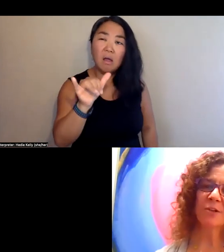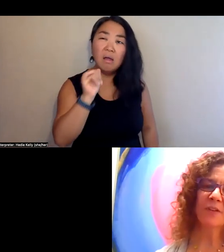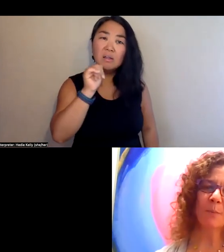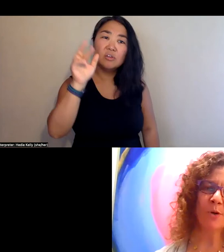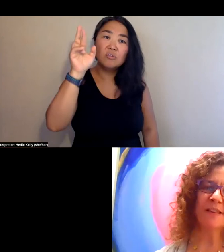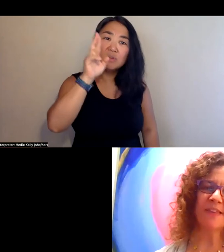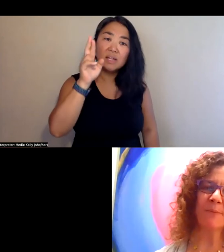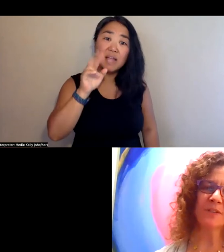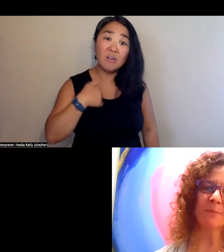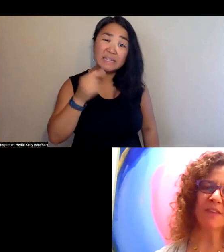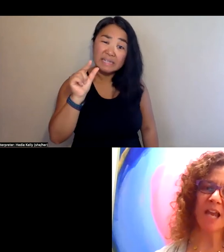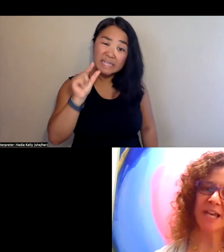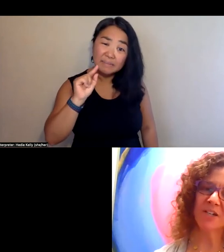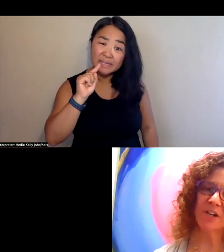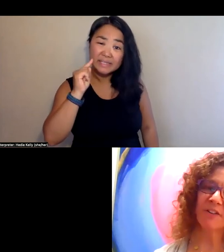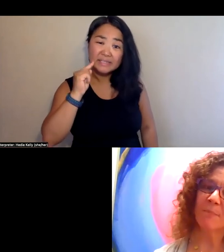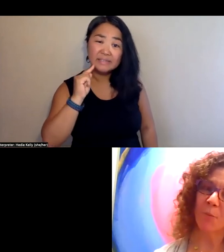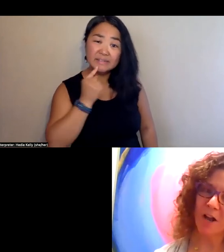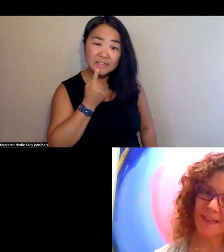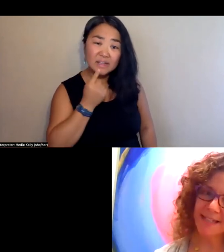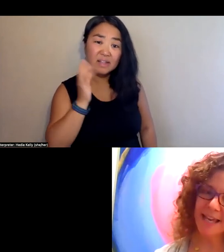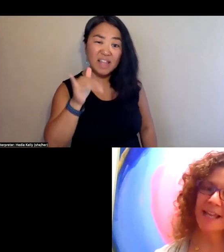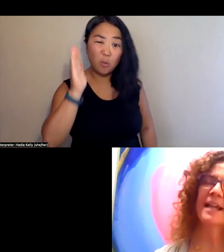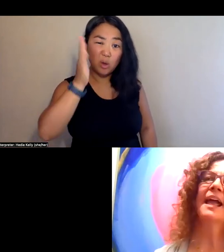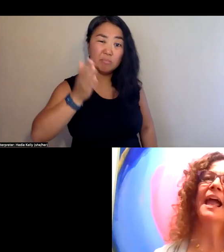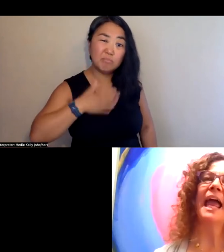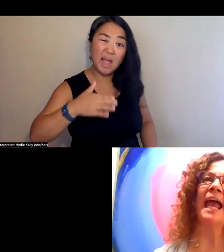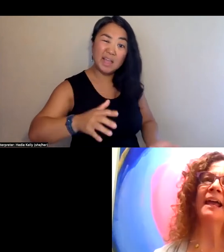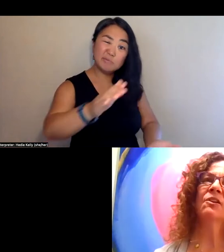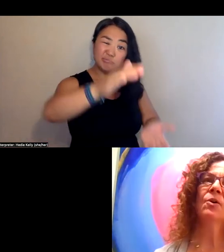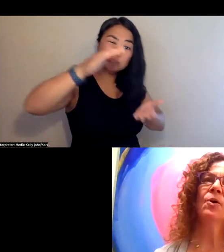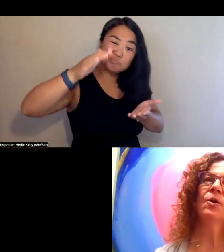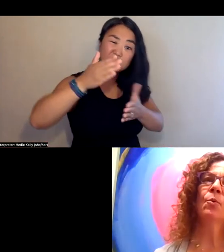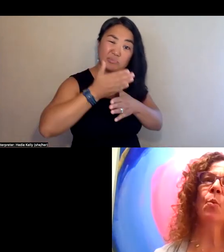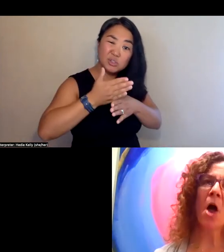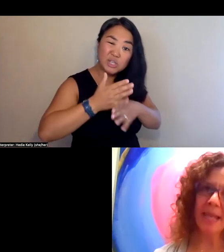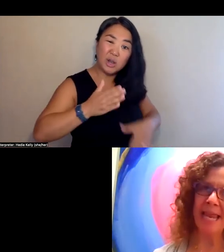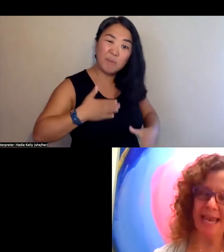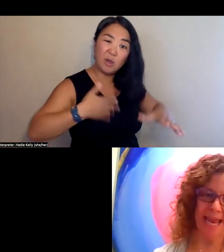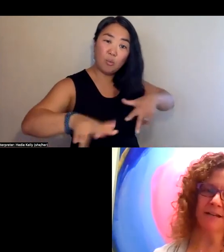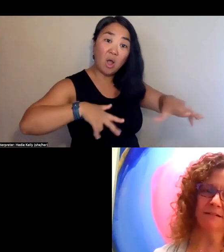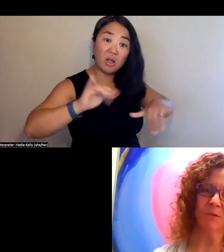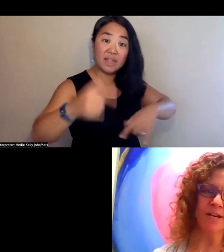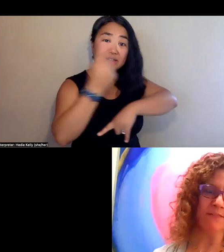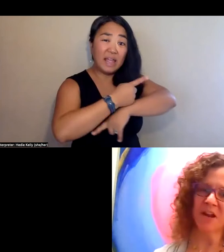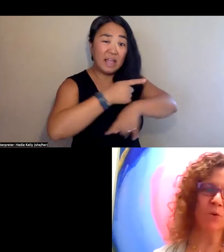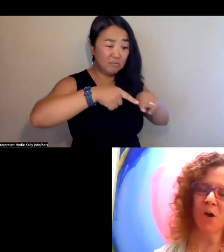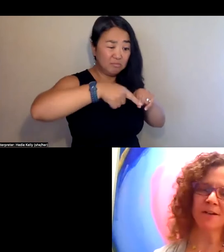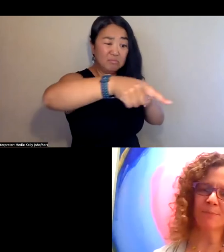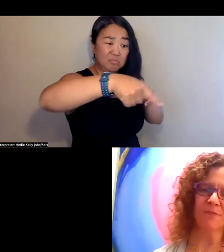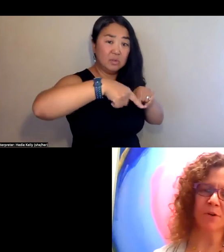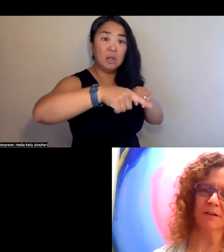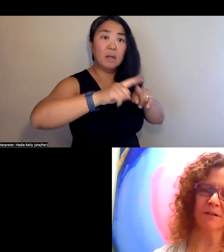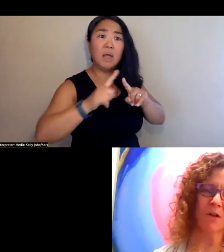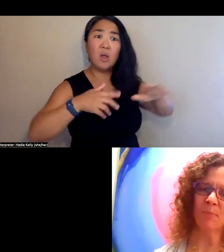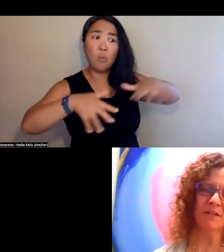I was a little disappointed that that was going to be the lion's share of my walk that day. And walking it, when I've never walked